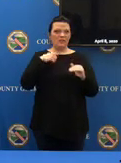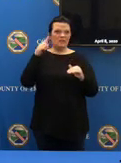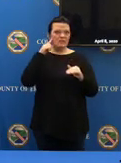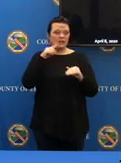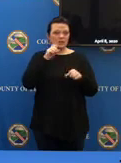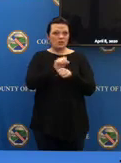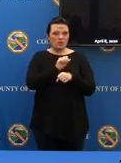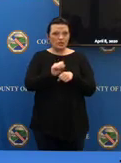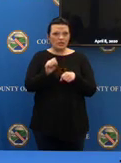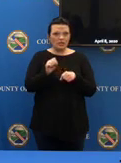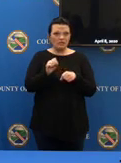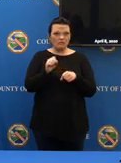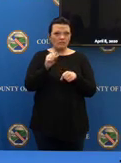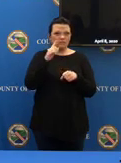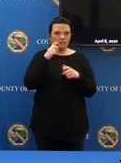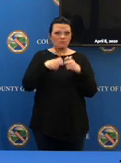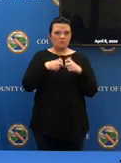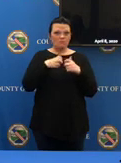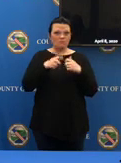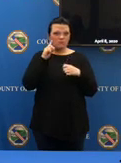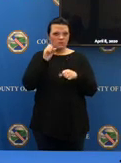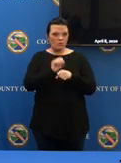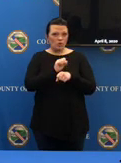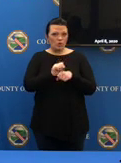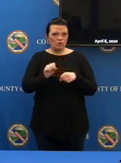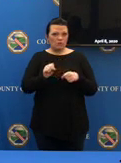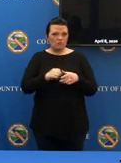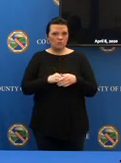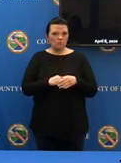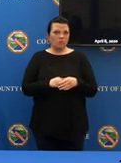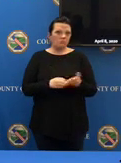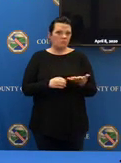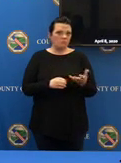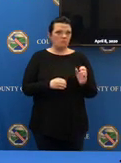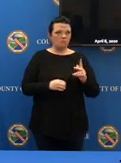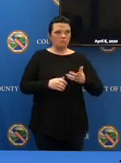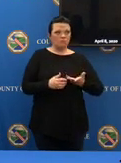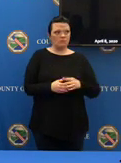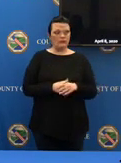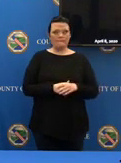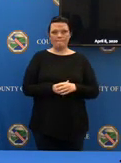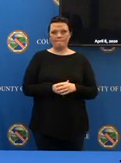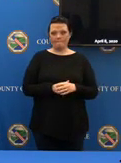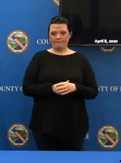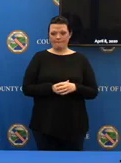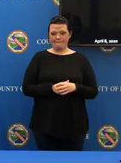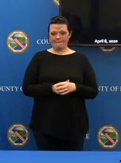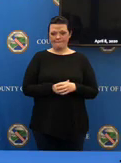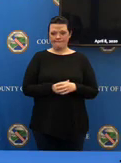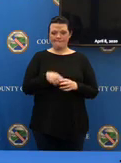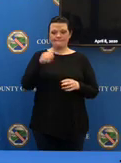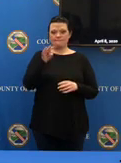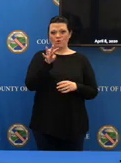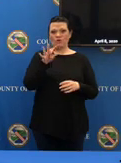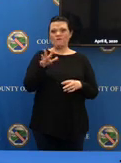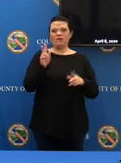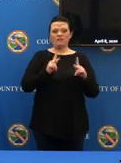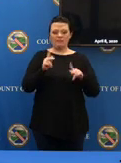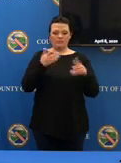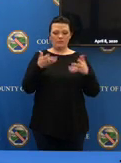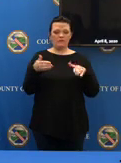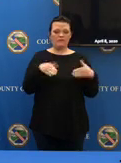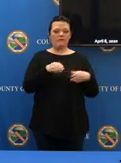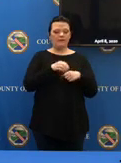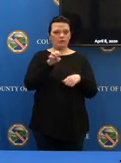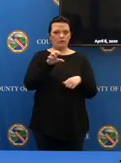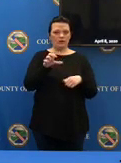working. There seems to have been a little issue. Is the sound working? It appears to be working. Okay. But yes, 45 people have died in Erie County